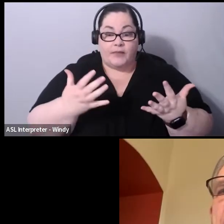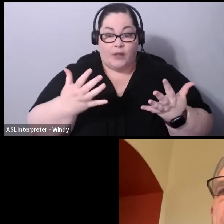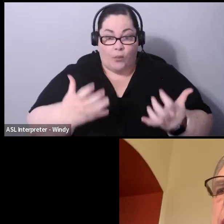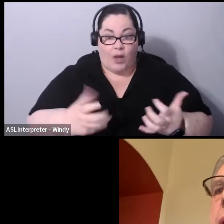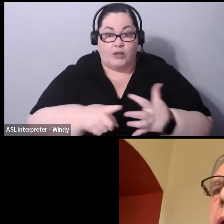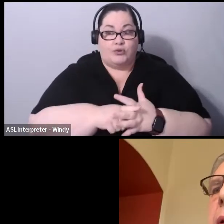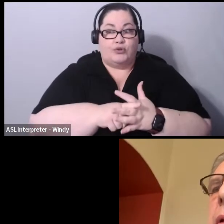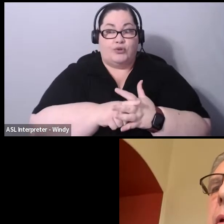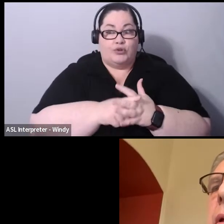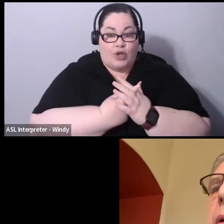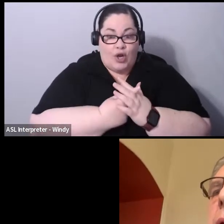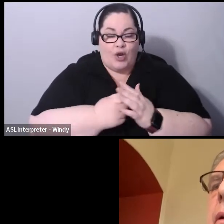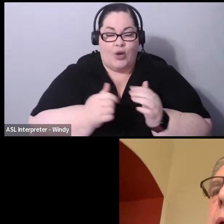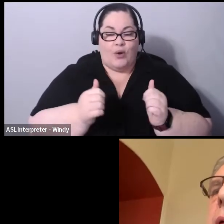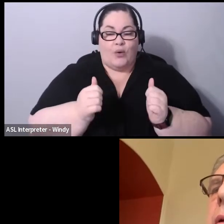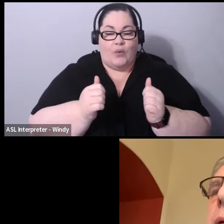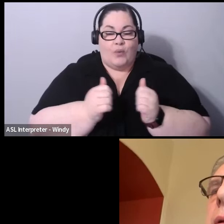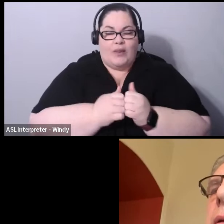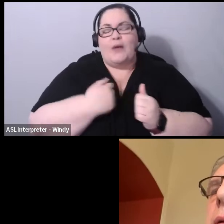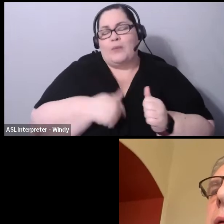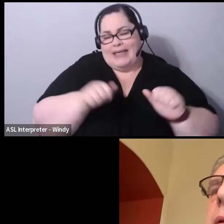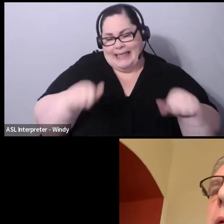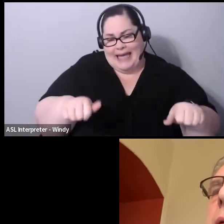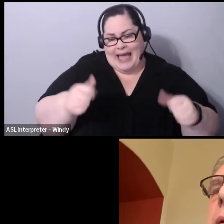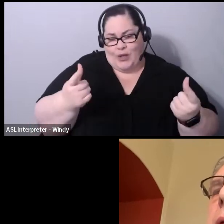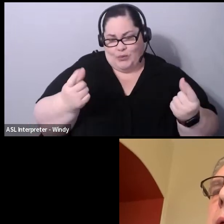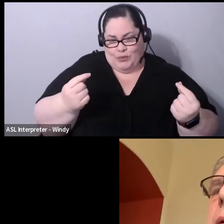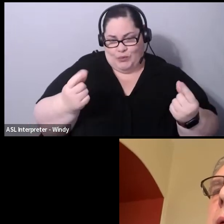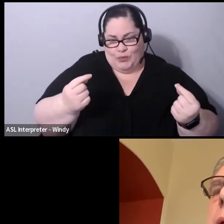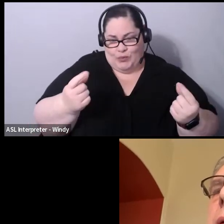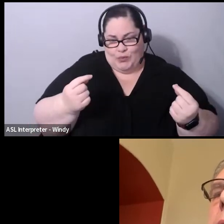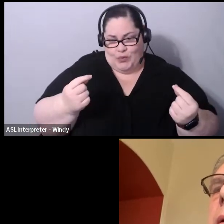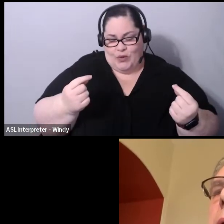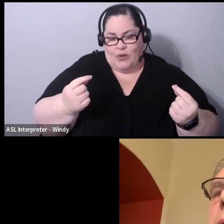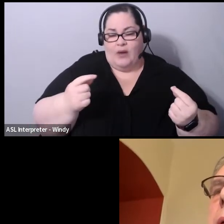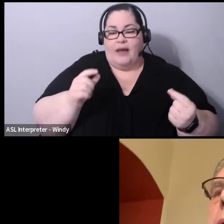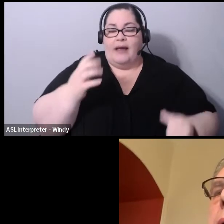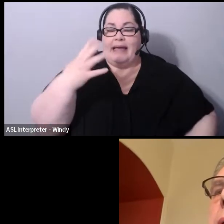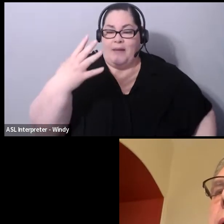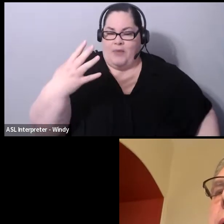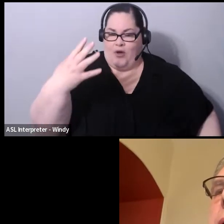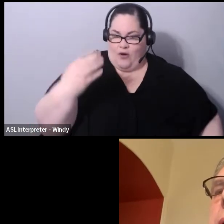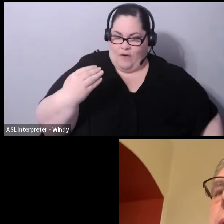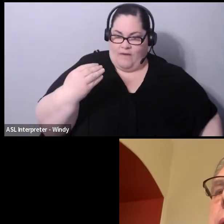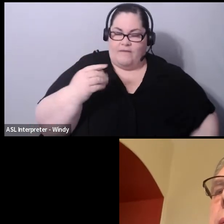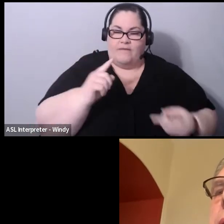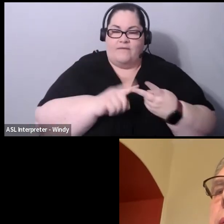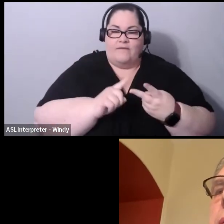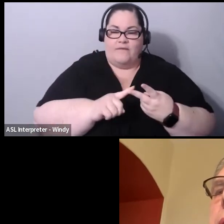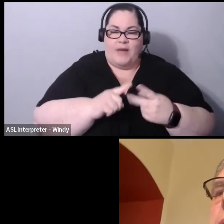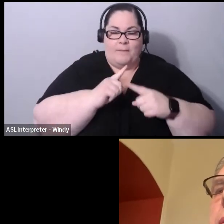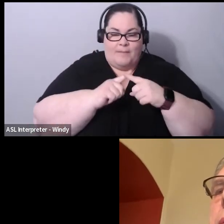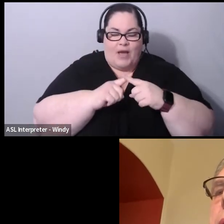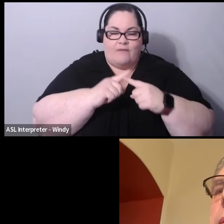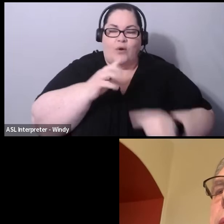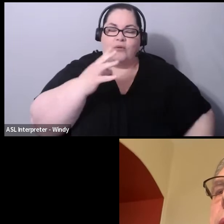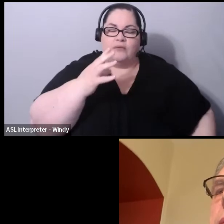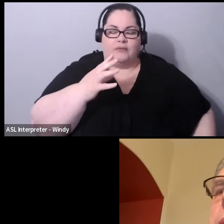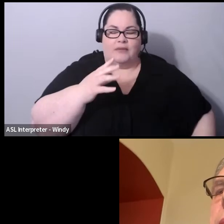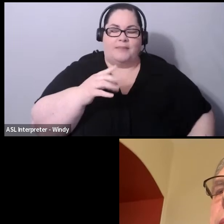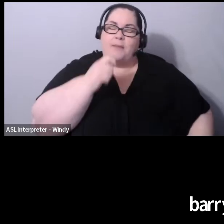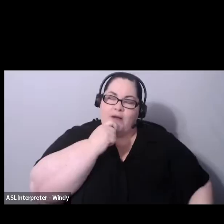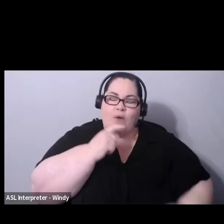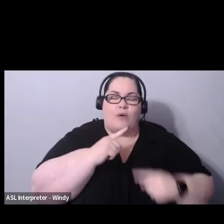start with, and what we can do too, is we can turn off our cameras and our microphone, and that